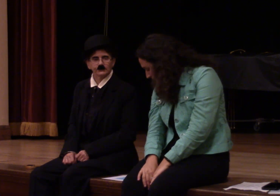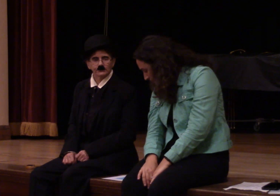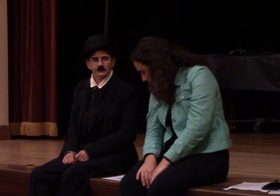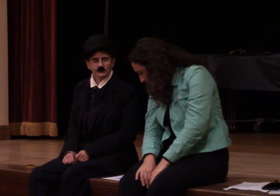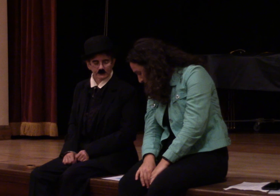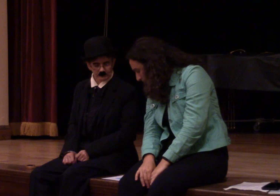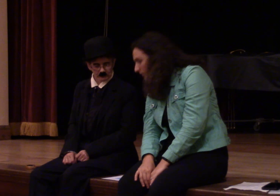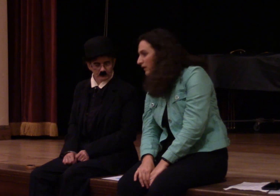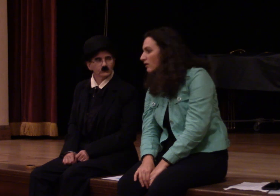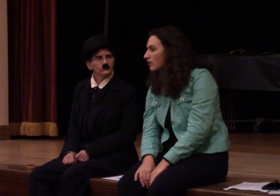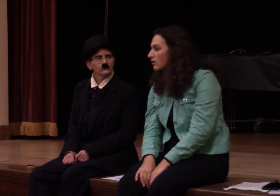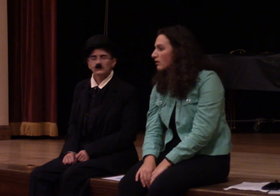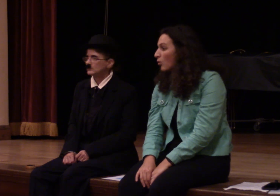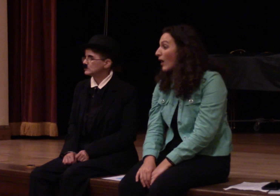They say want. Want,